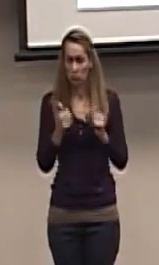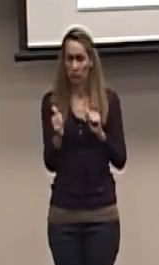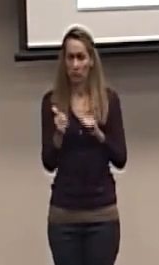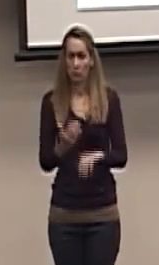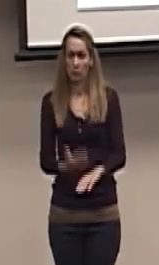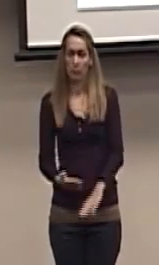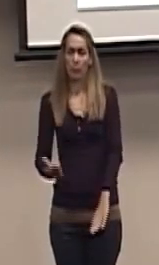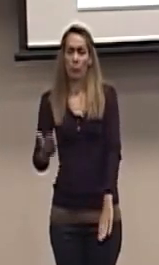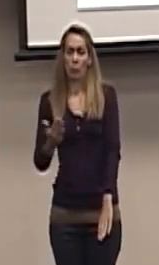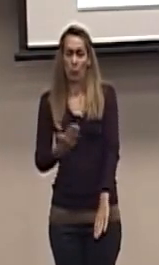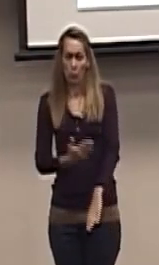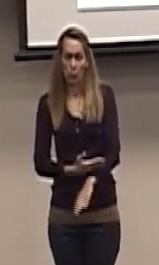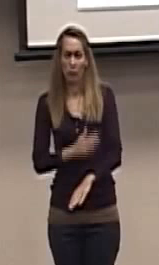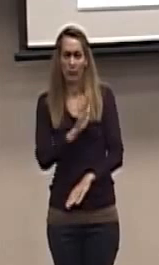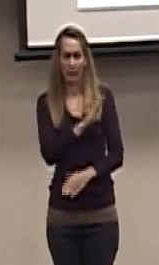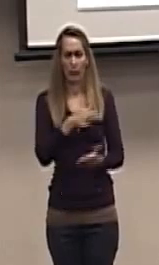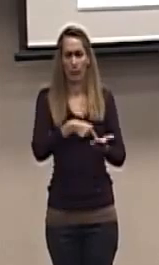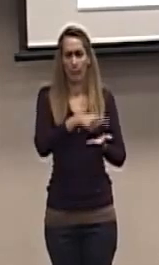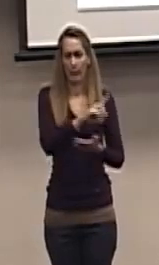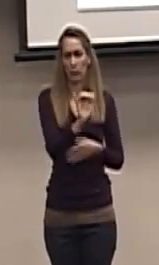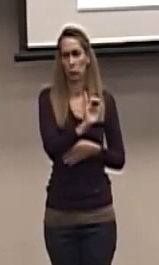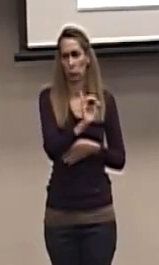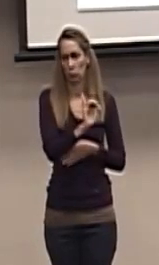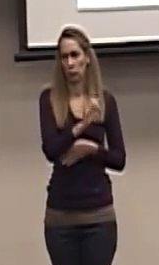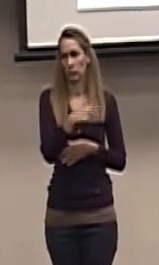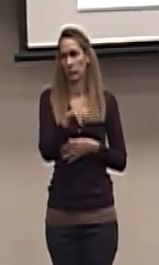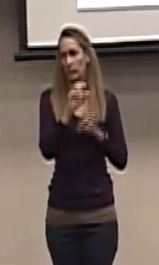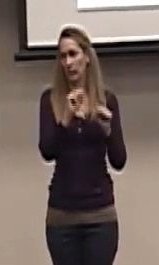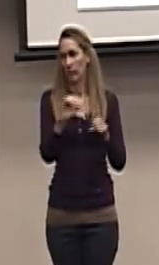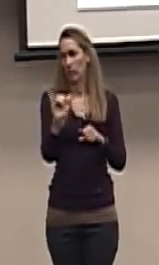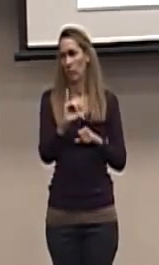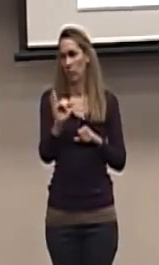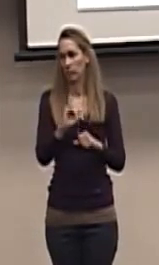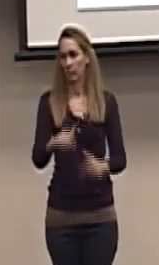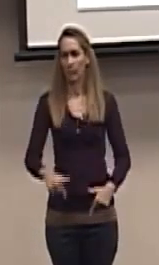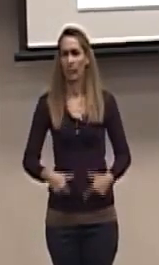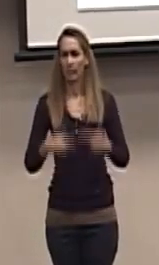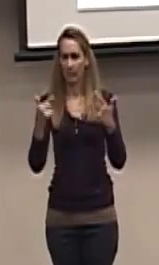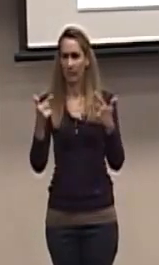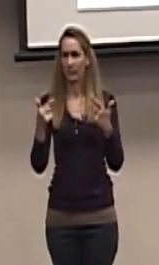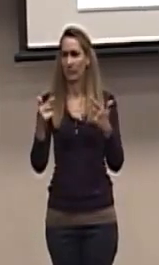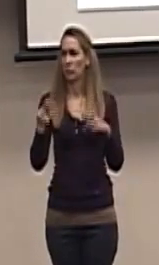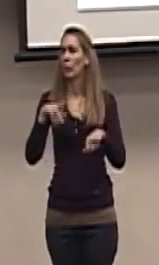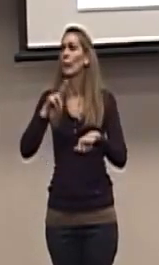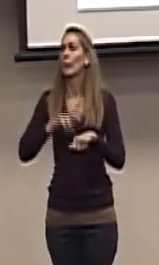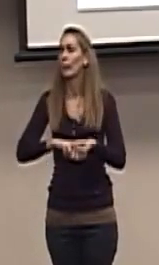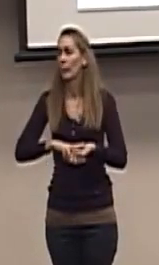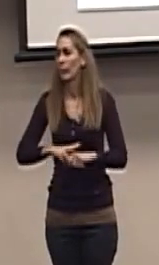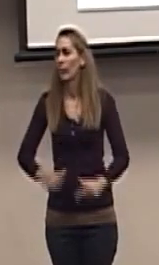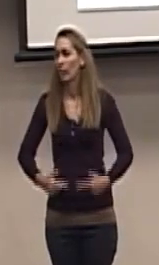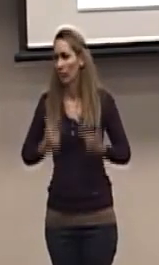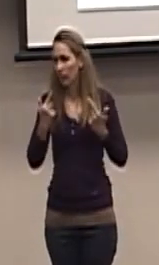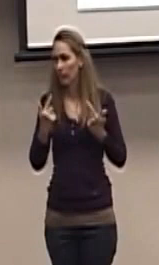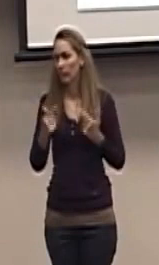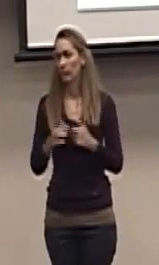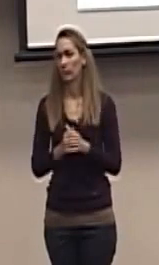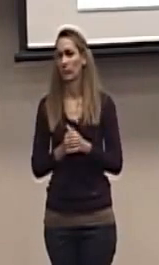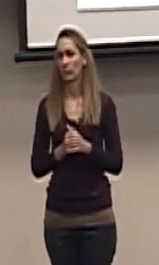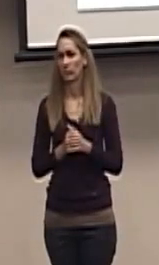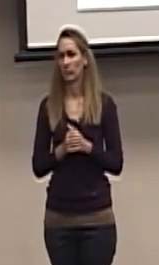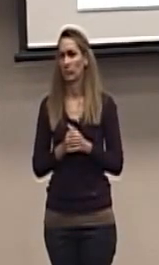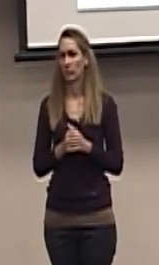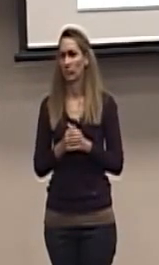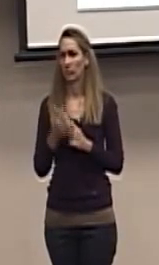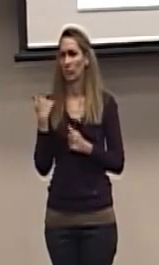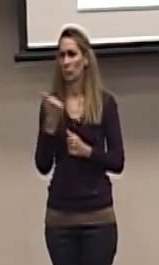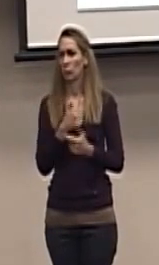improve their remuneration so that they can also live an average life. Besides, we intend to expand